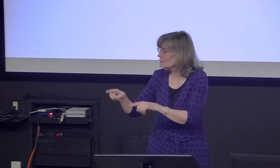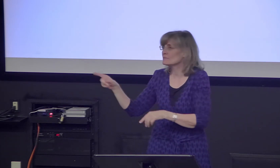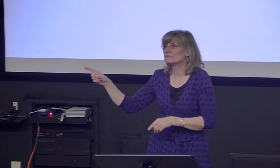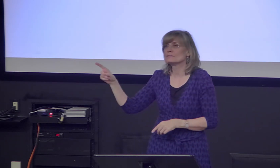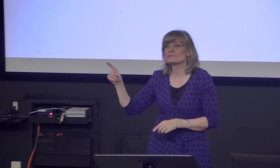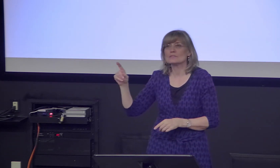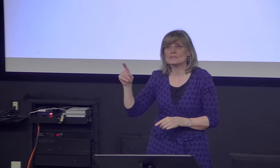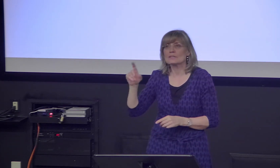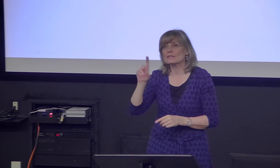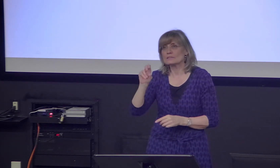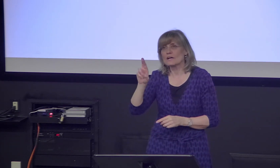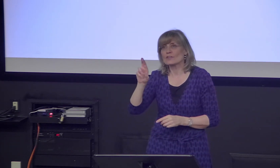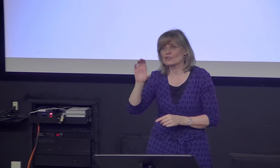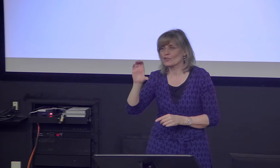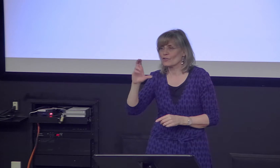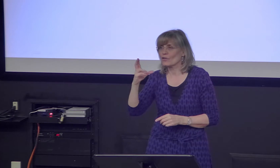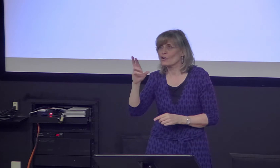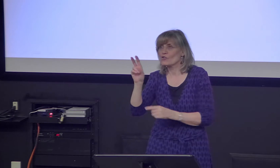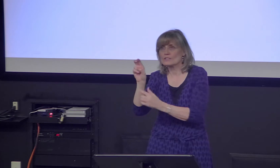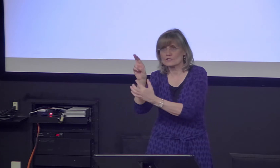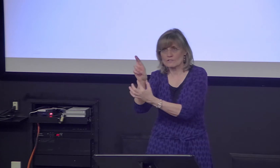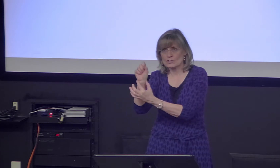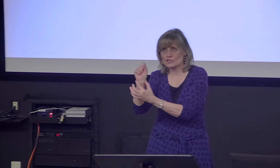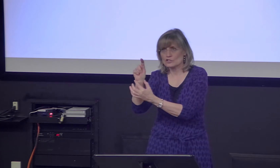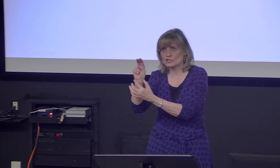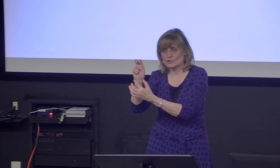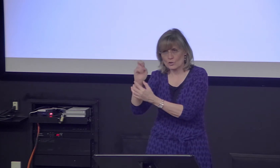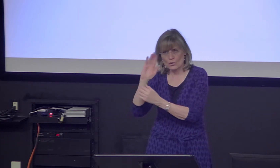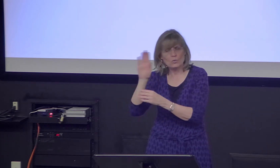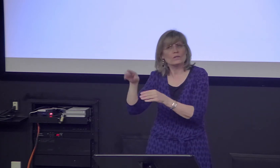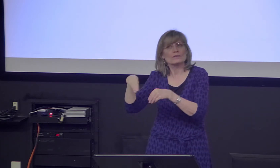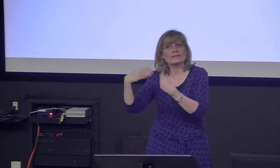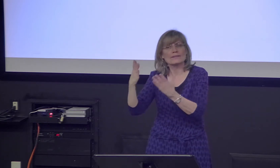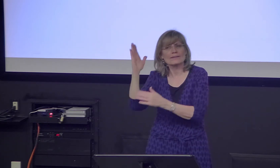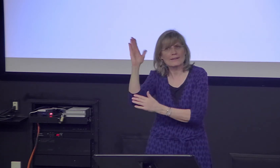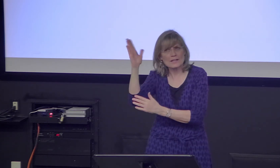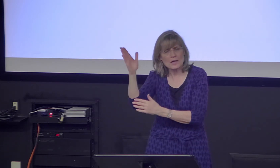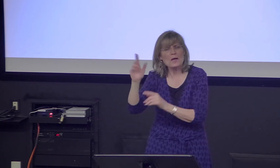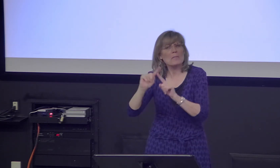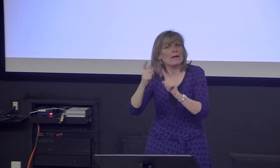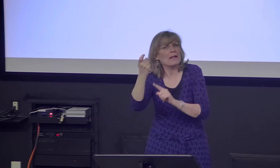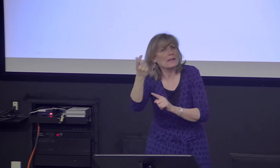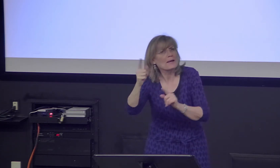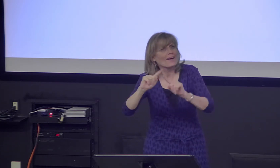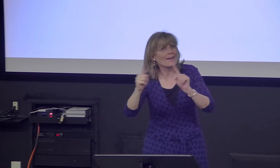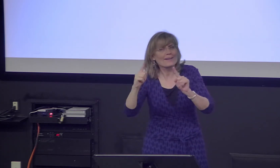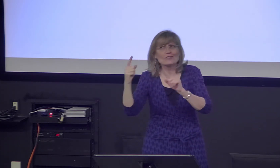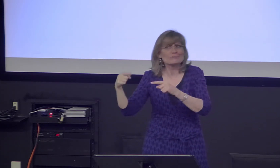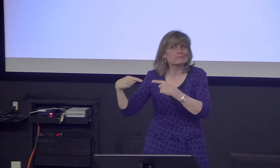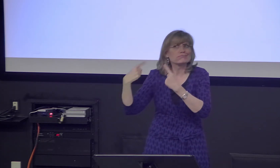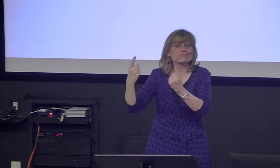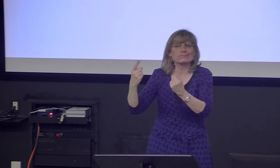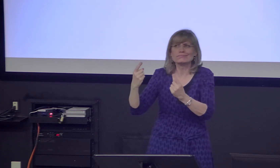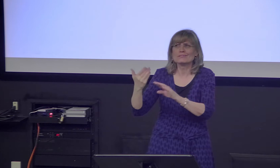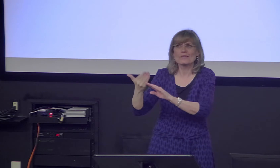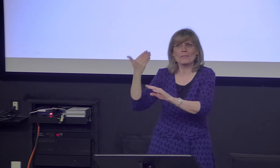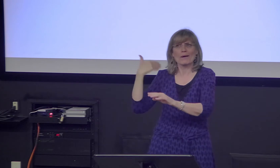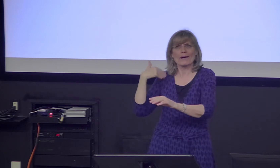I would like to tell you a little bit about how we're going to present today. Dr. Christopher Stone will be presenting, but in a little bit of a different format than